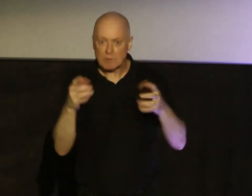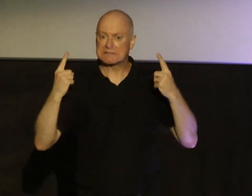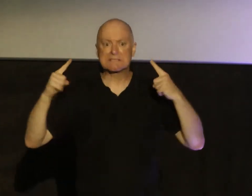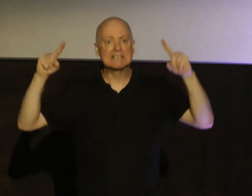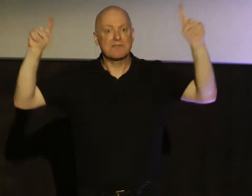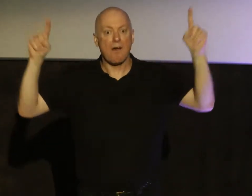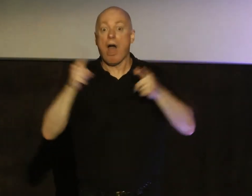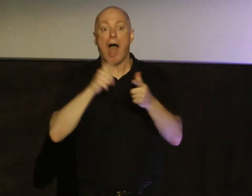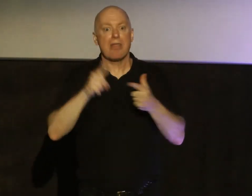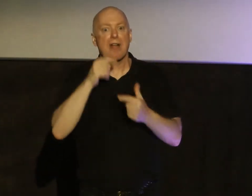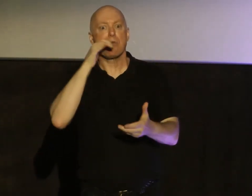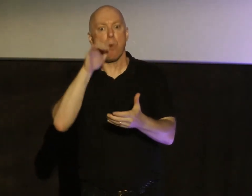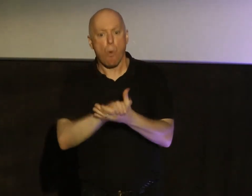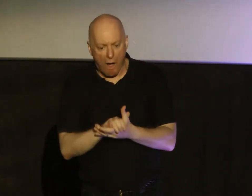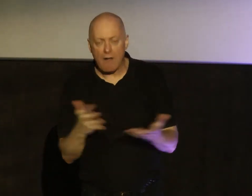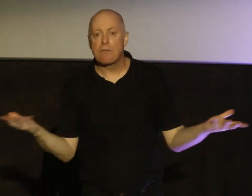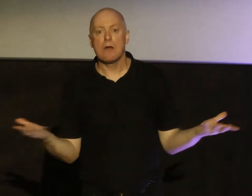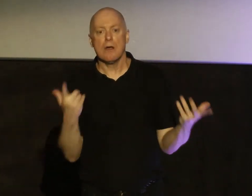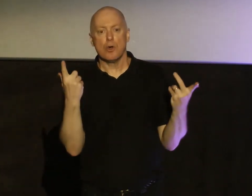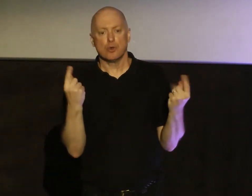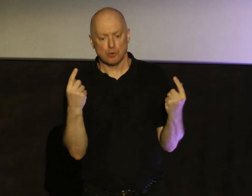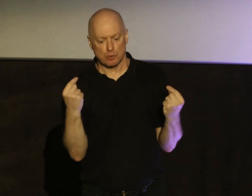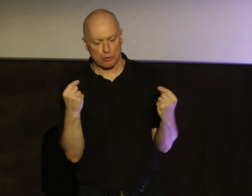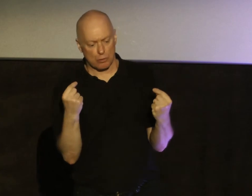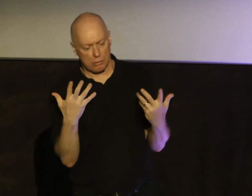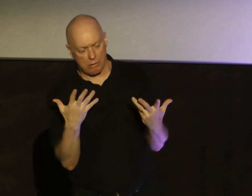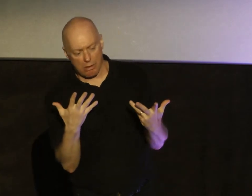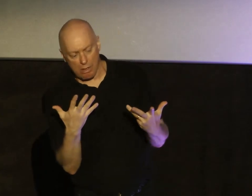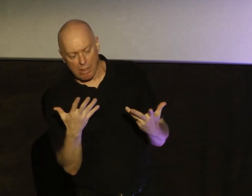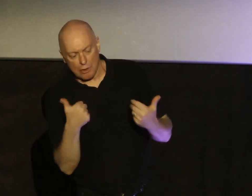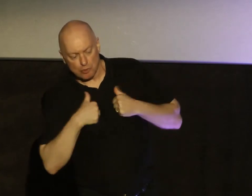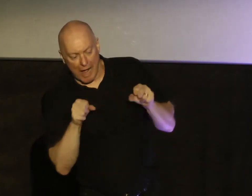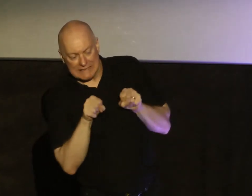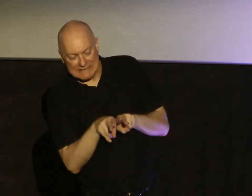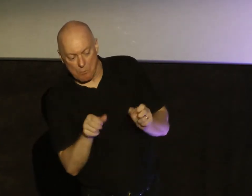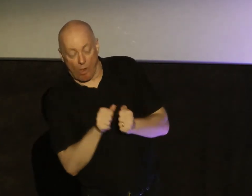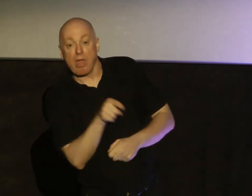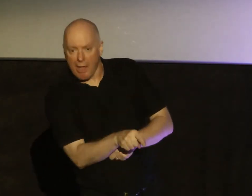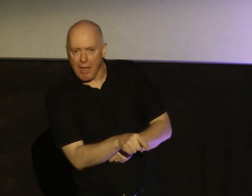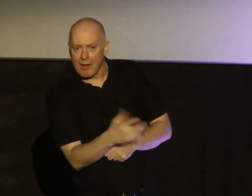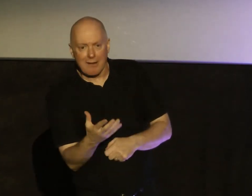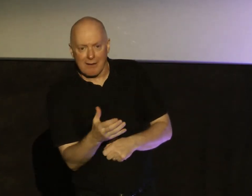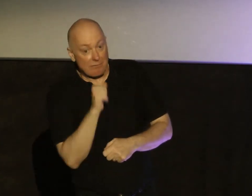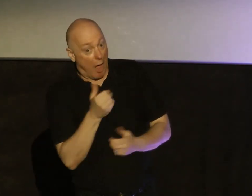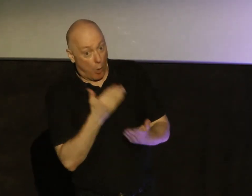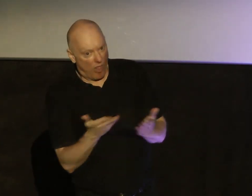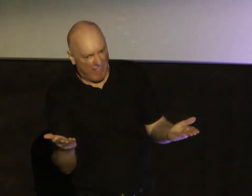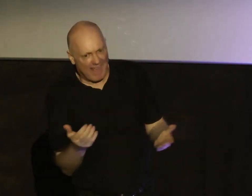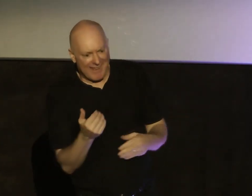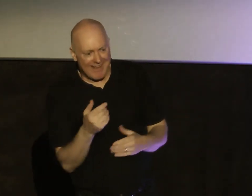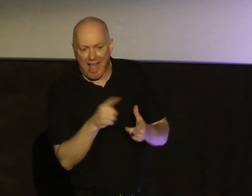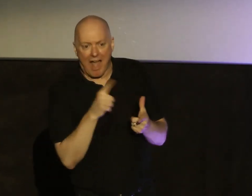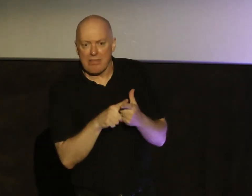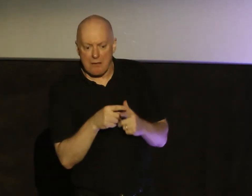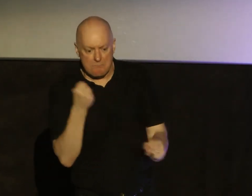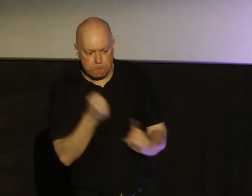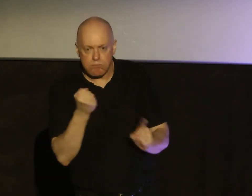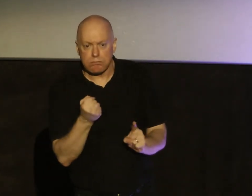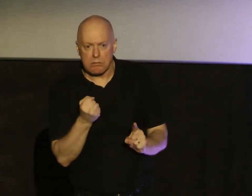then Potiphar's wife schemes to try to sleep with him, and that's not a good thing, and all of a sudden he refuses,